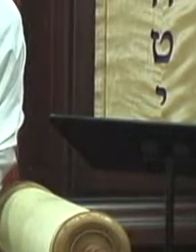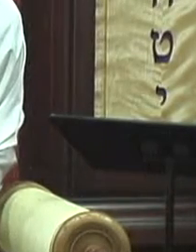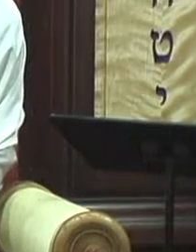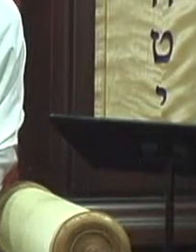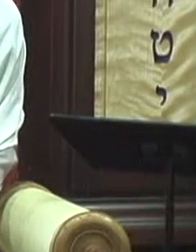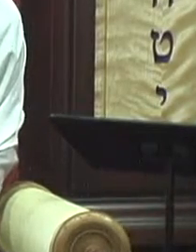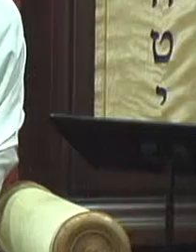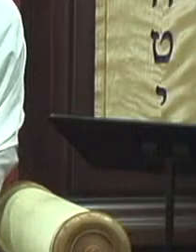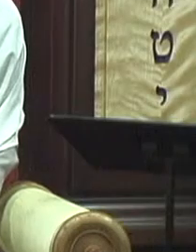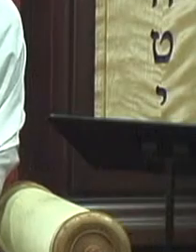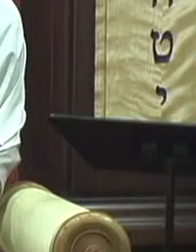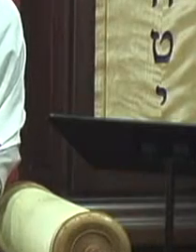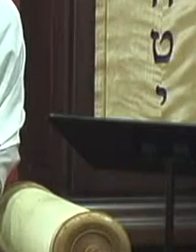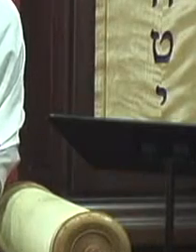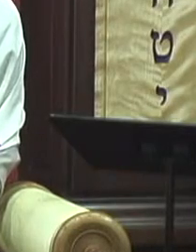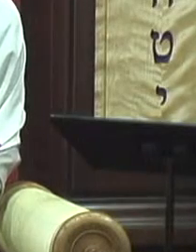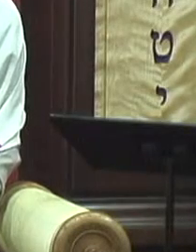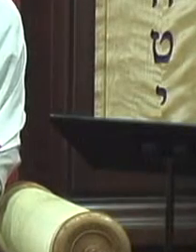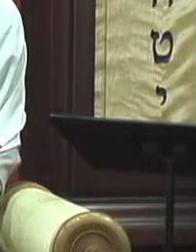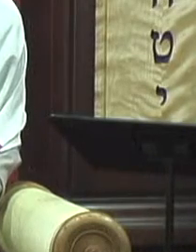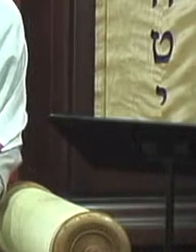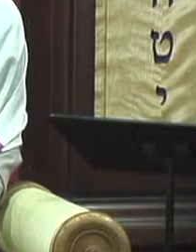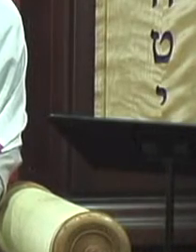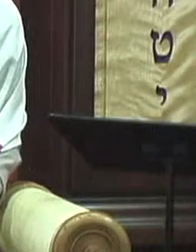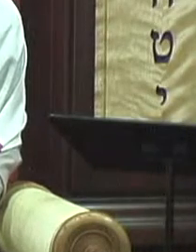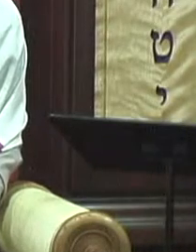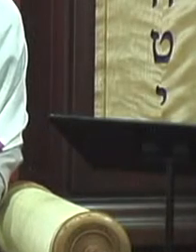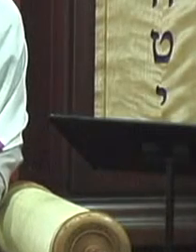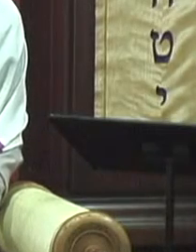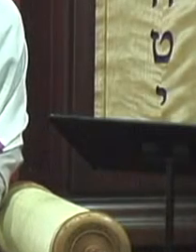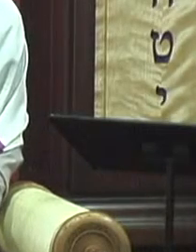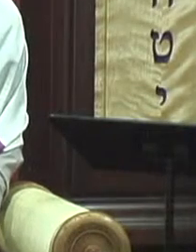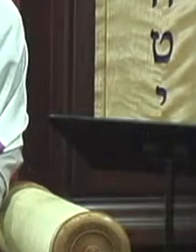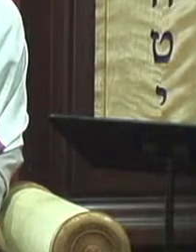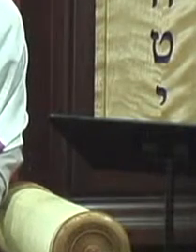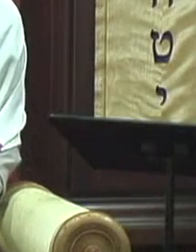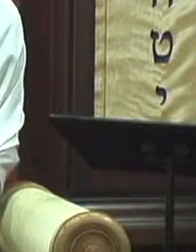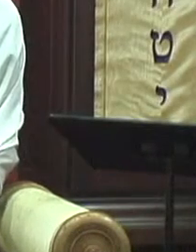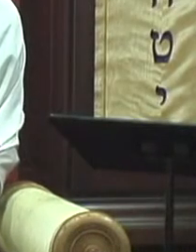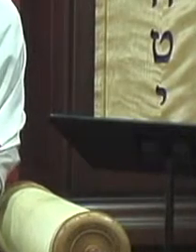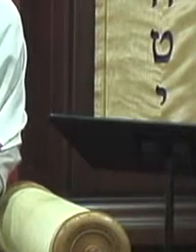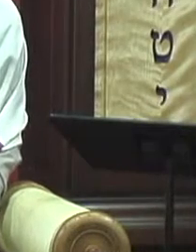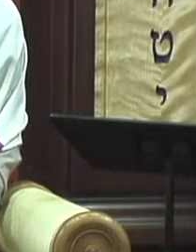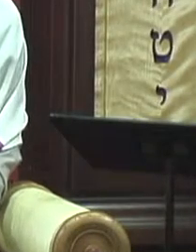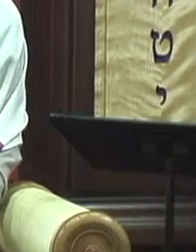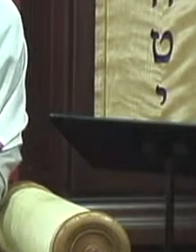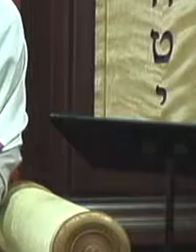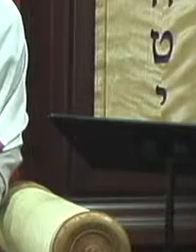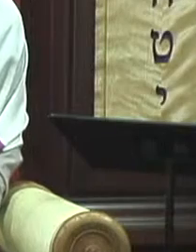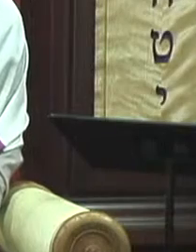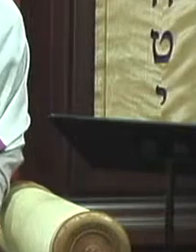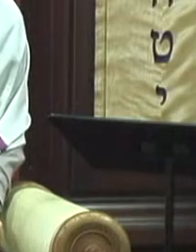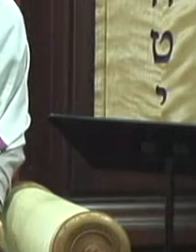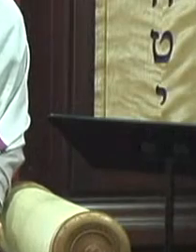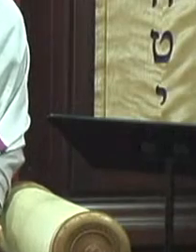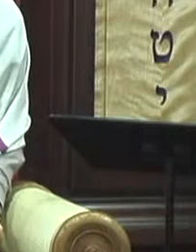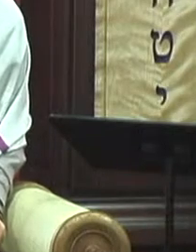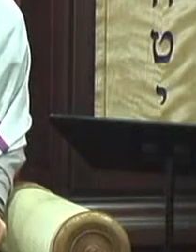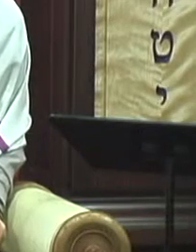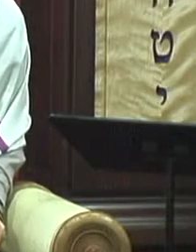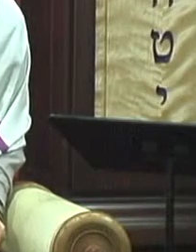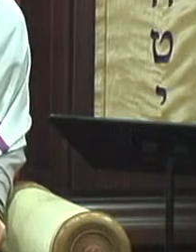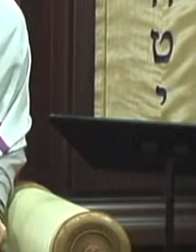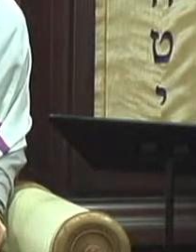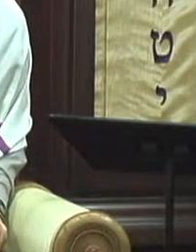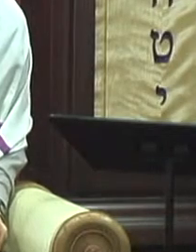Sham, and dwell there. Vaseh Sham Mizbecha, and make there an altar.